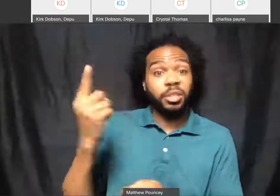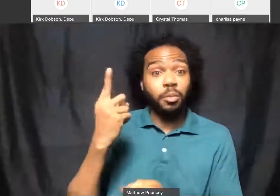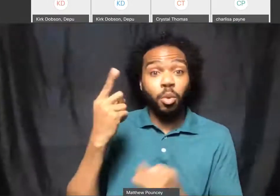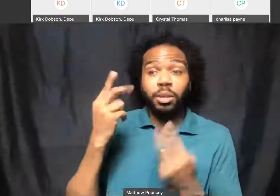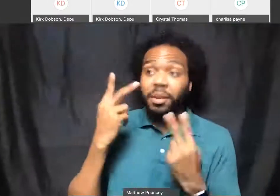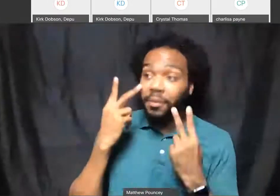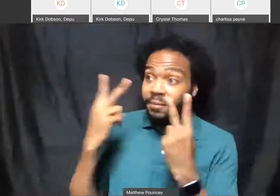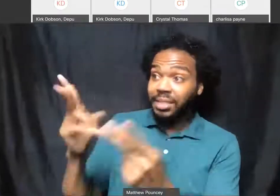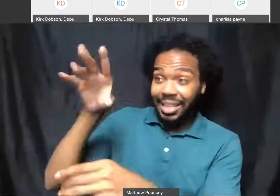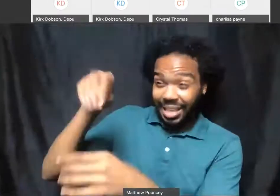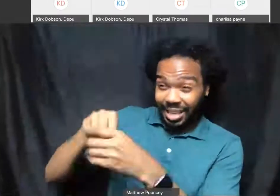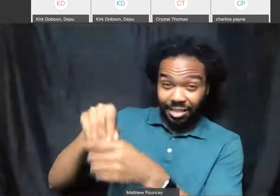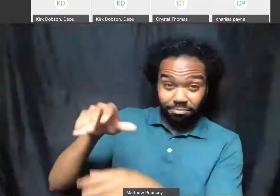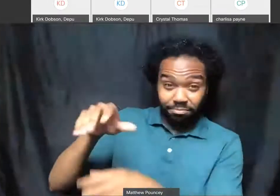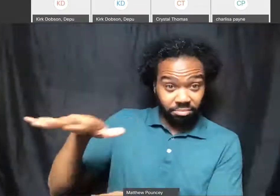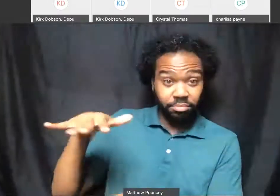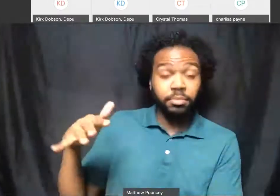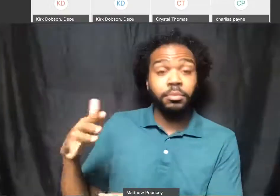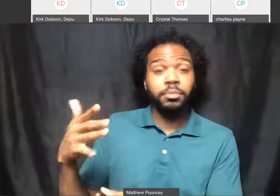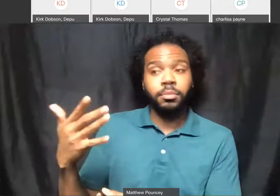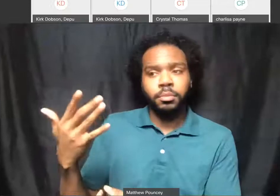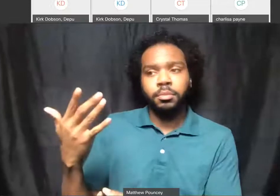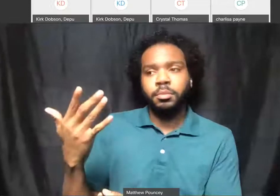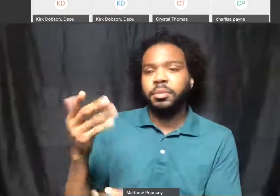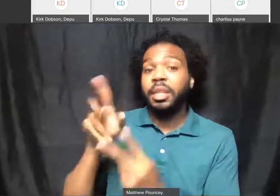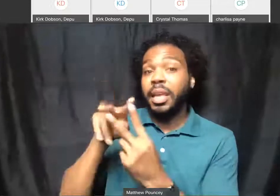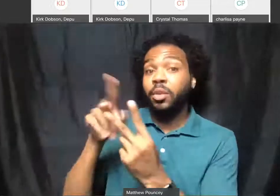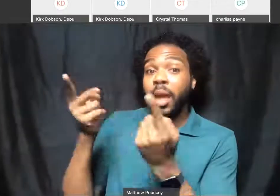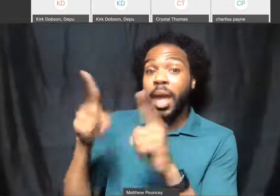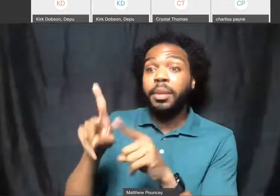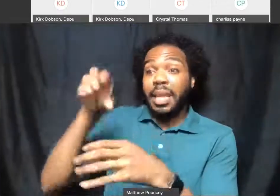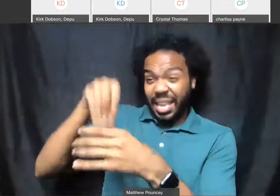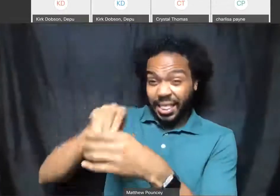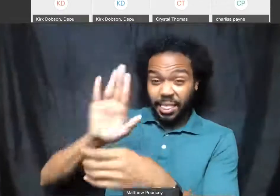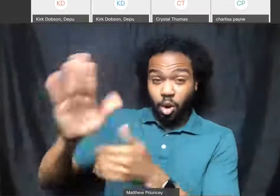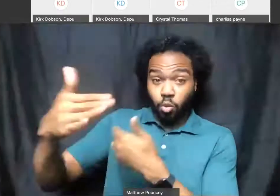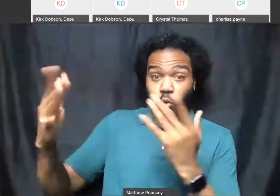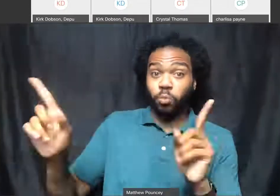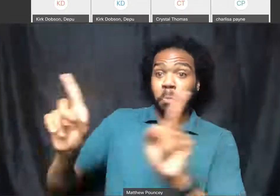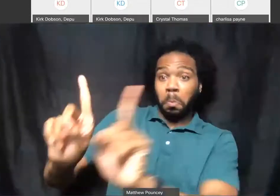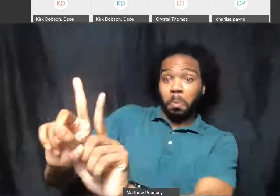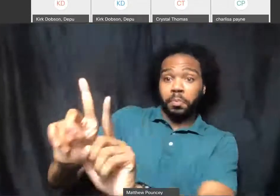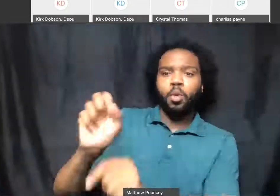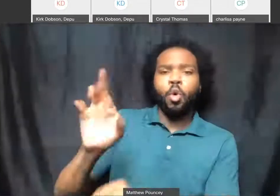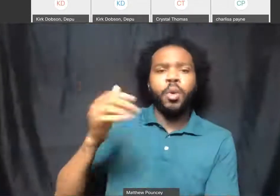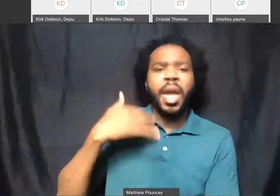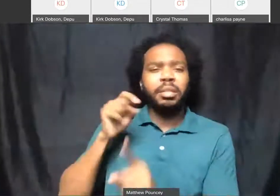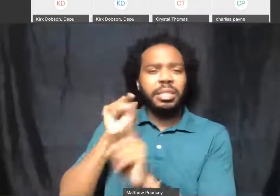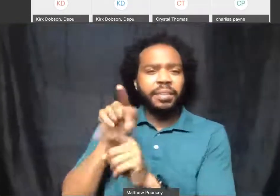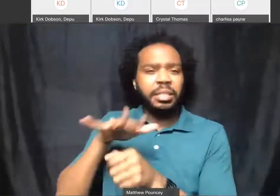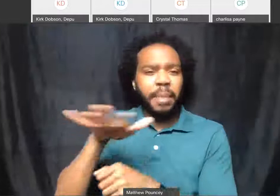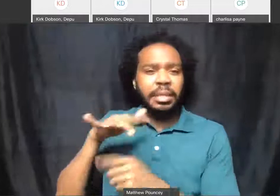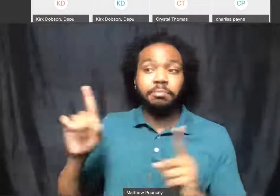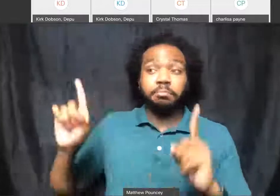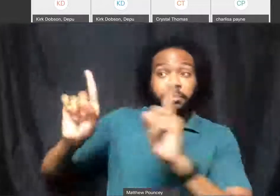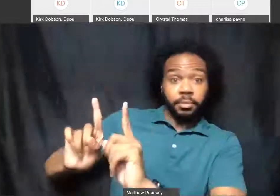there ideally would be, it would either occur in the person's room or there'd be an identified space. And the recommendation, I probably